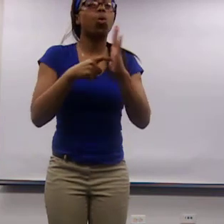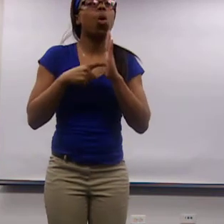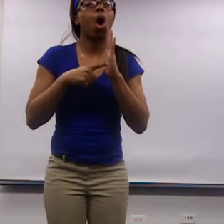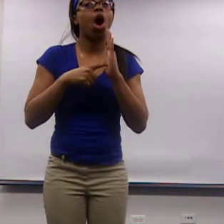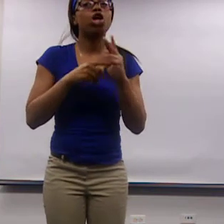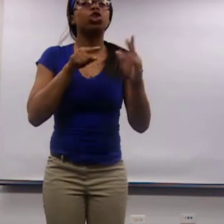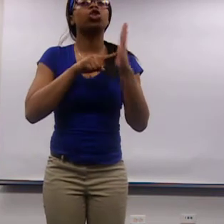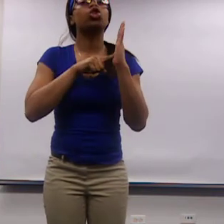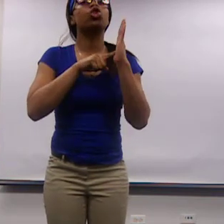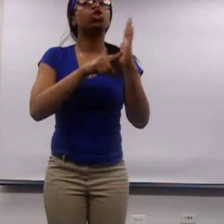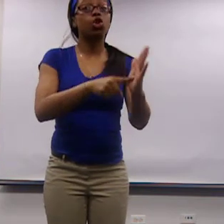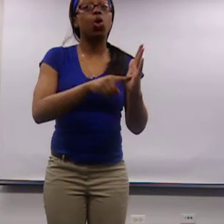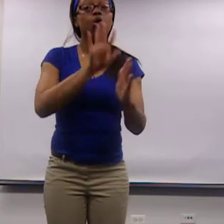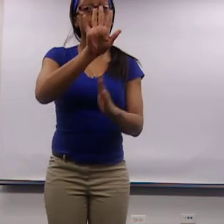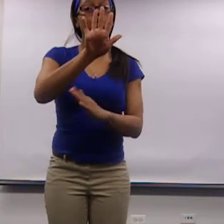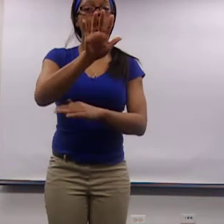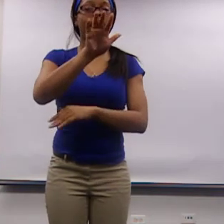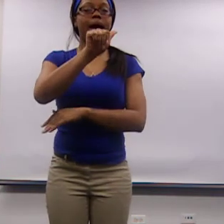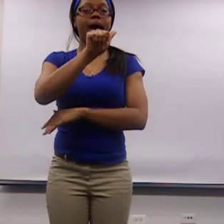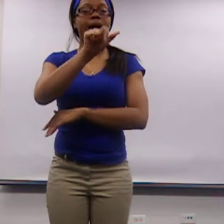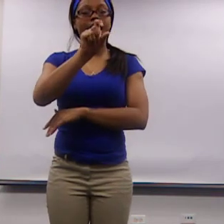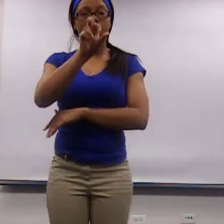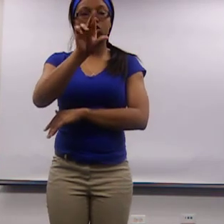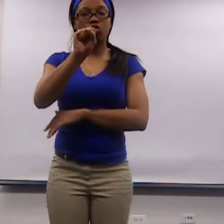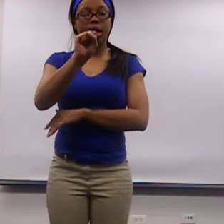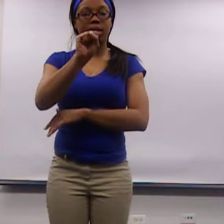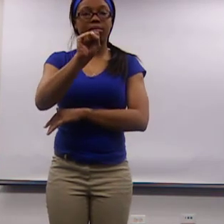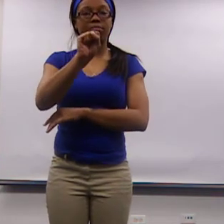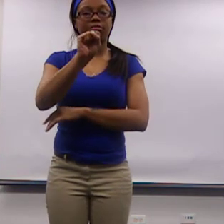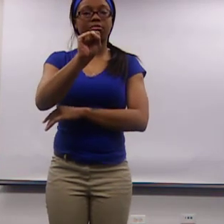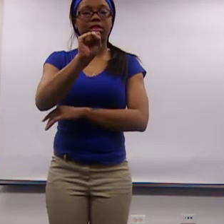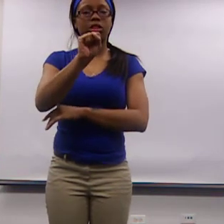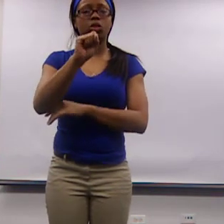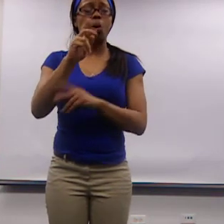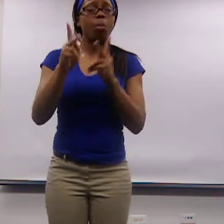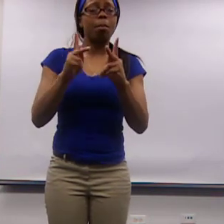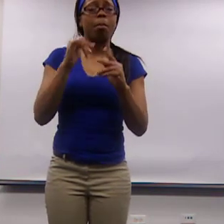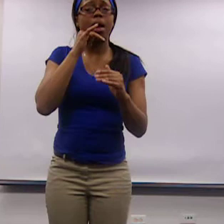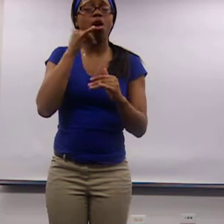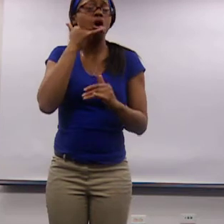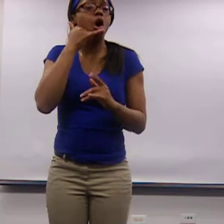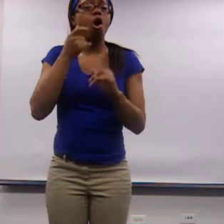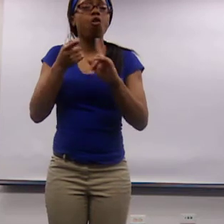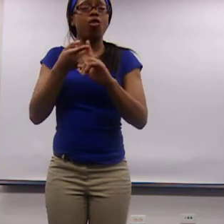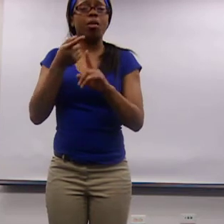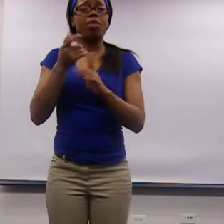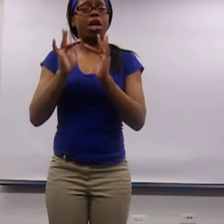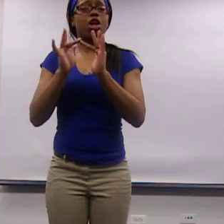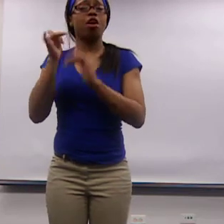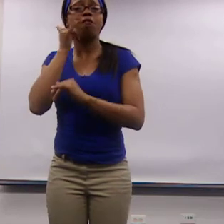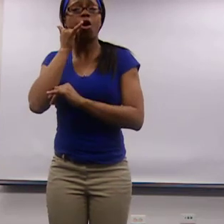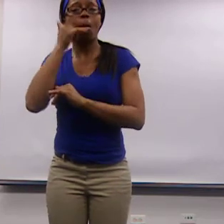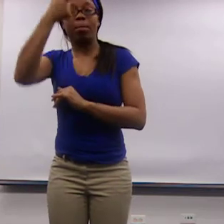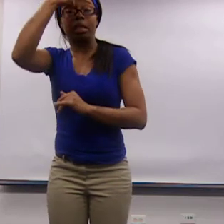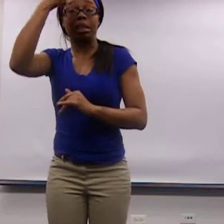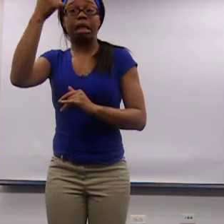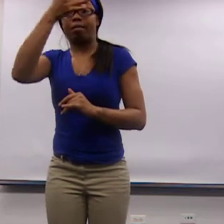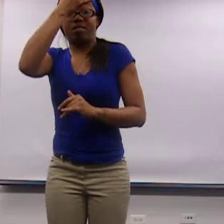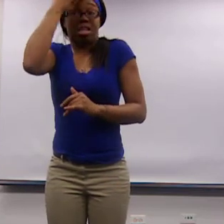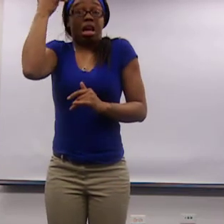address. So people will call 911 with their internet phone, but because they forgot to hook up their address or give the people their